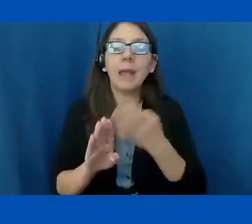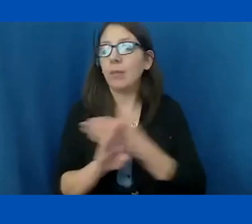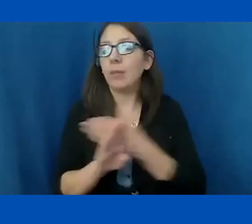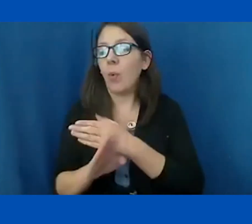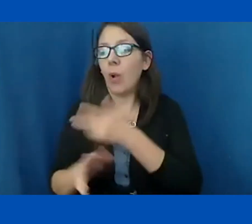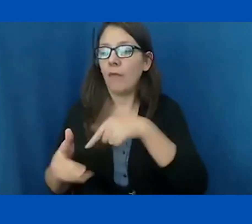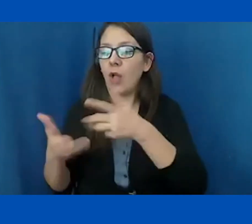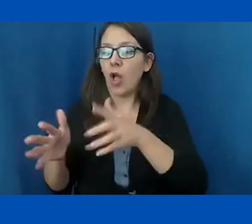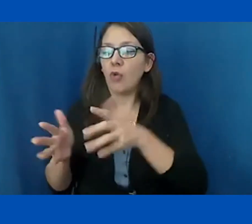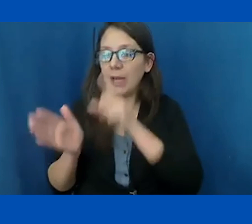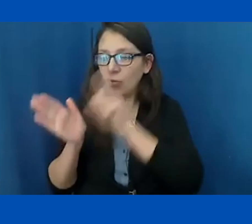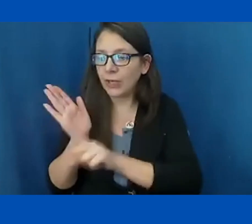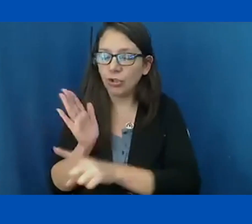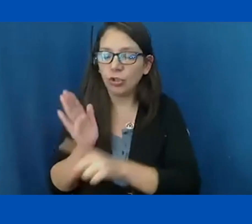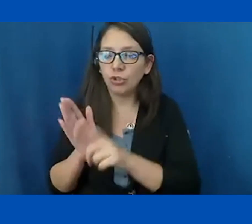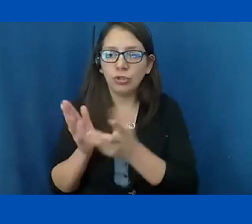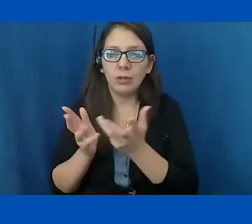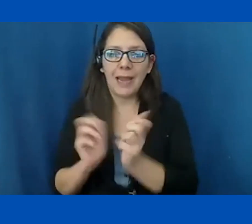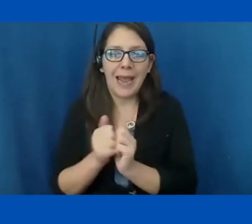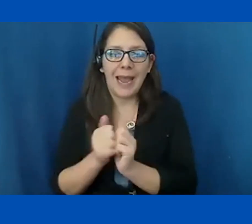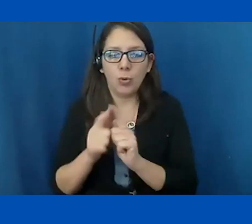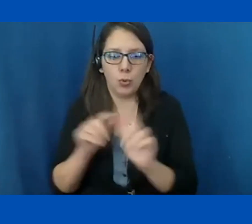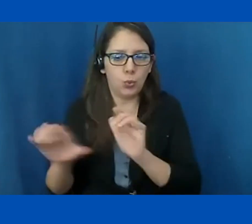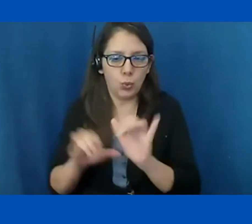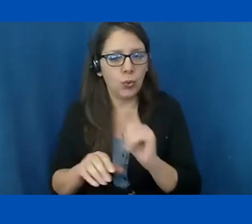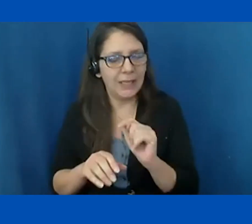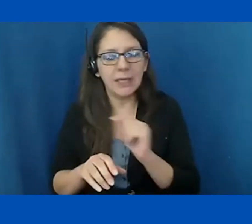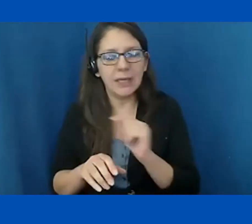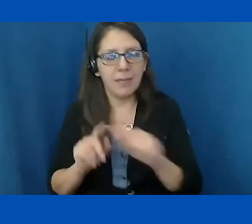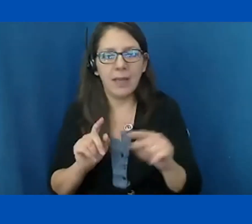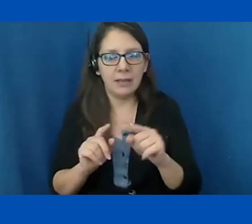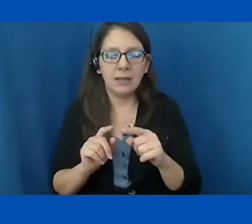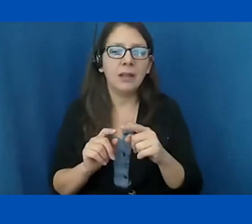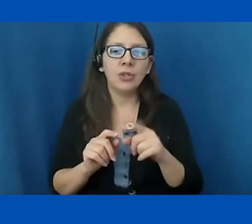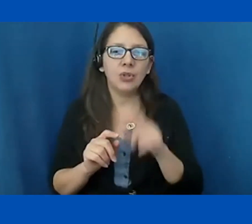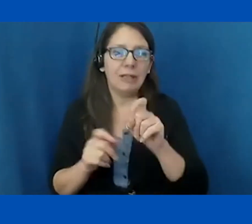and doing different things like that. I hope that answers the question.